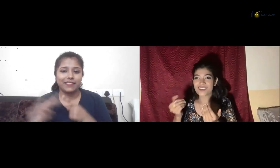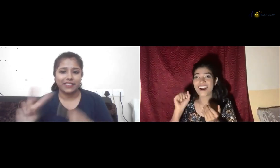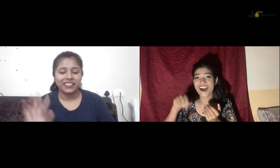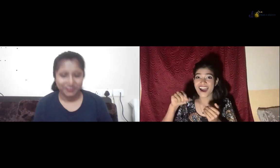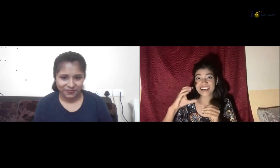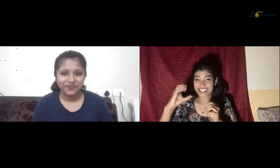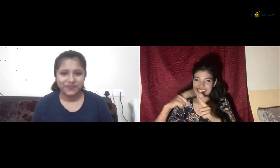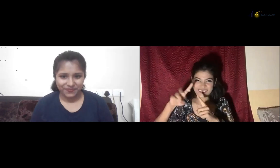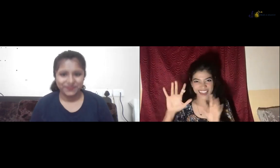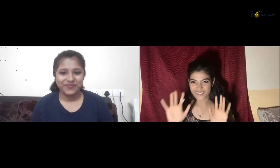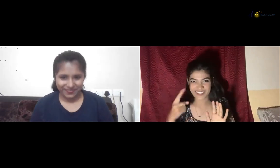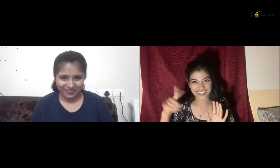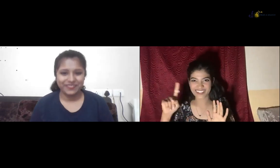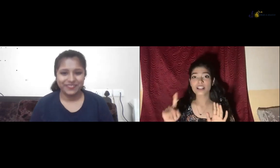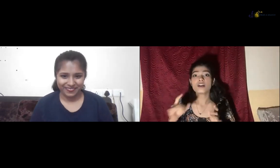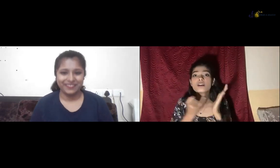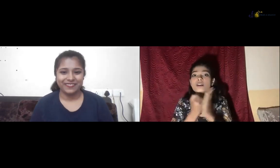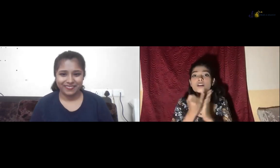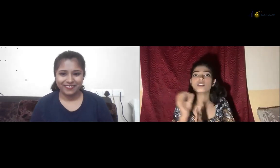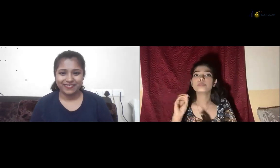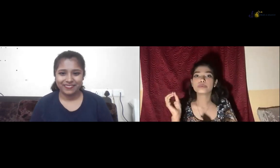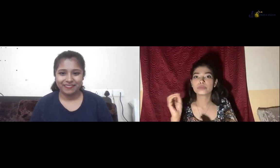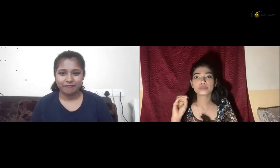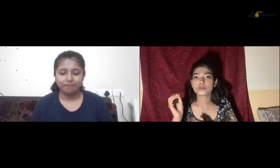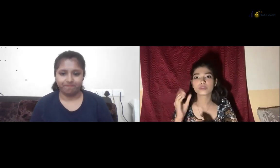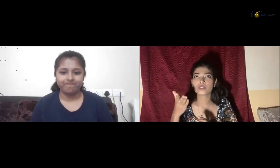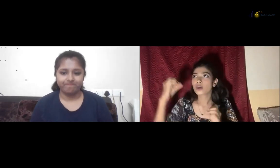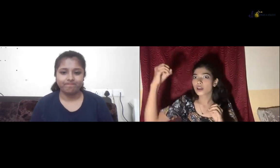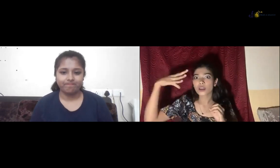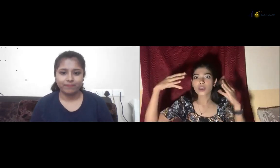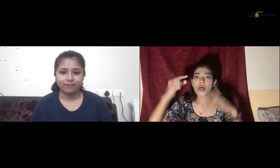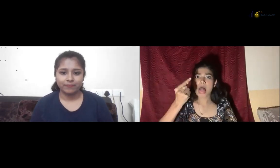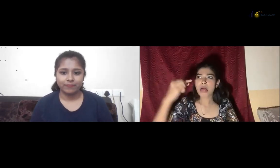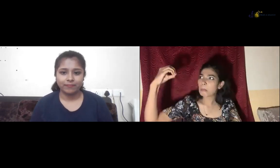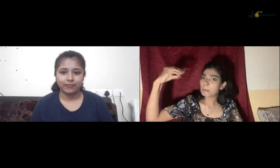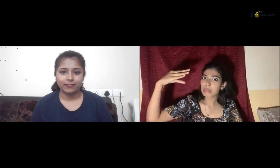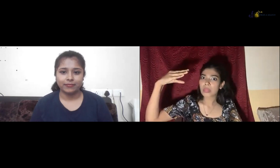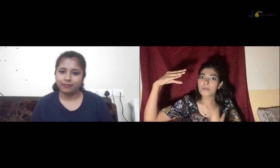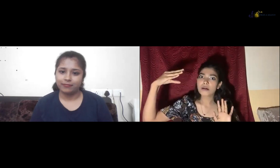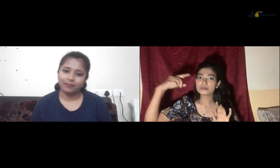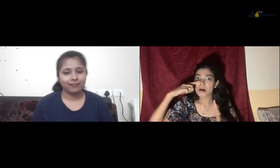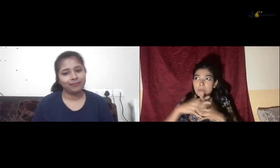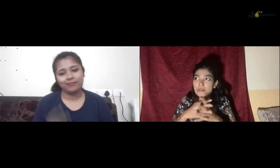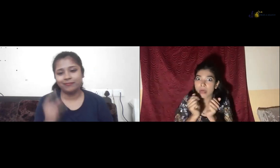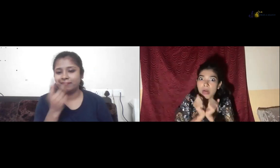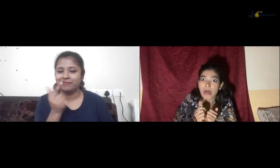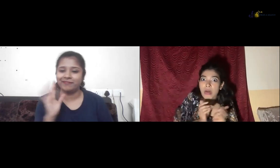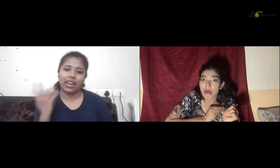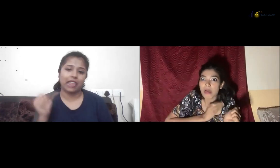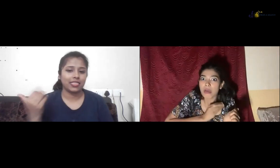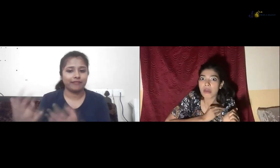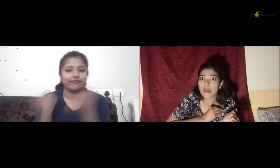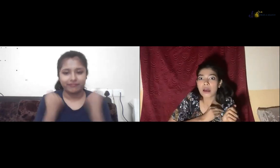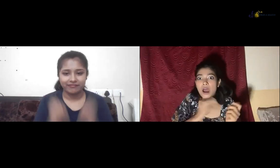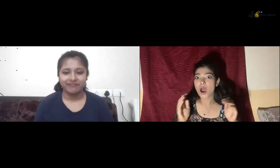lighting, and we have CCTV cameras as well, right? But in villages we don't have such things. No lights, no